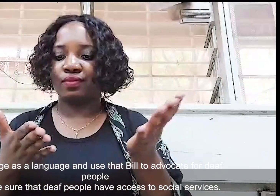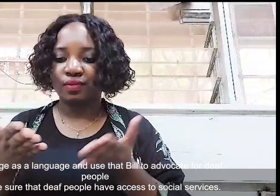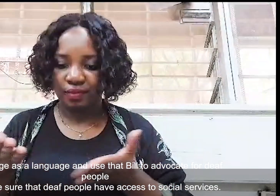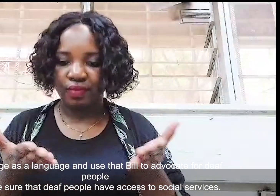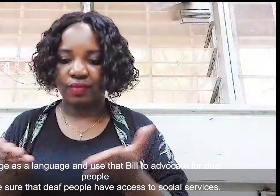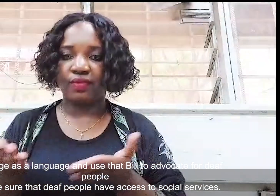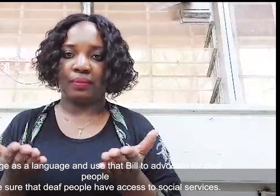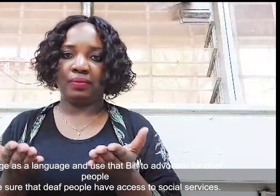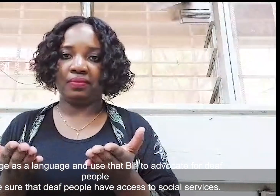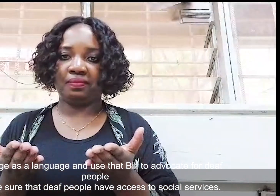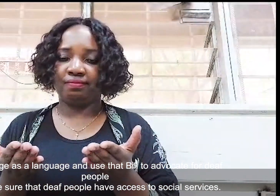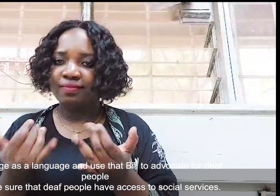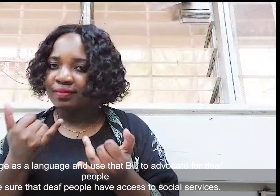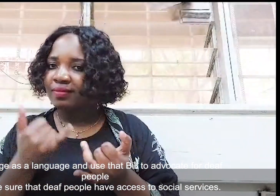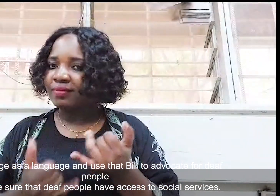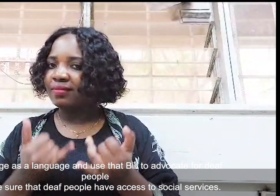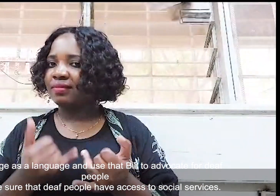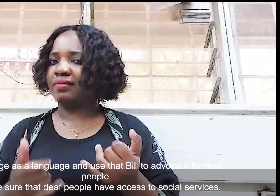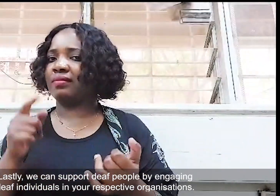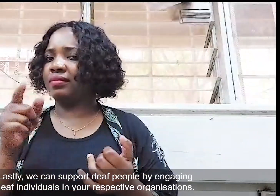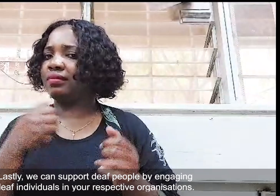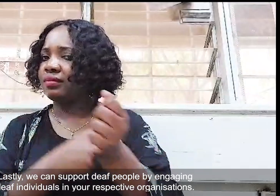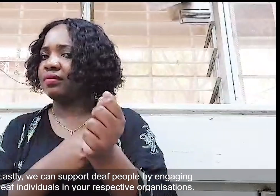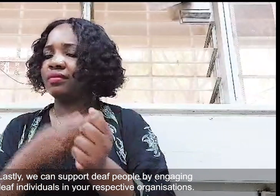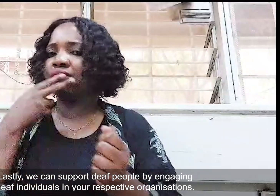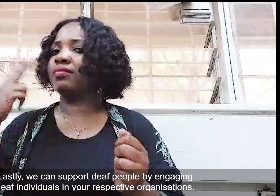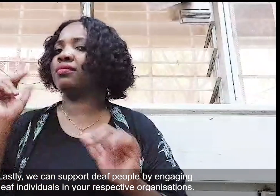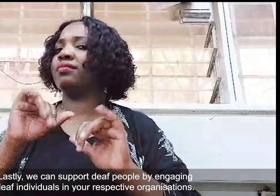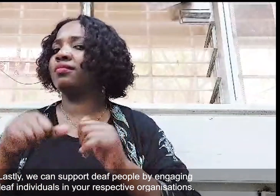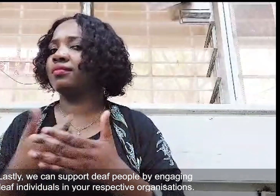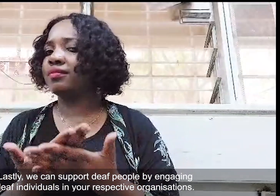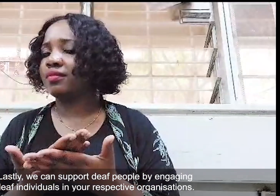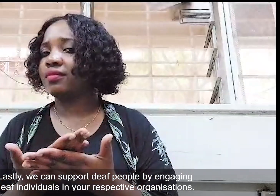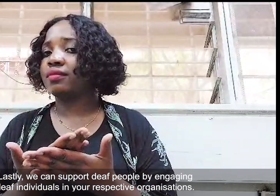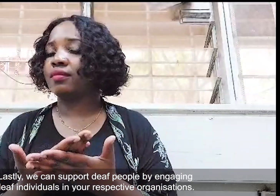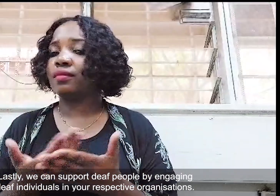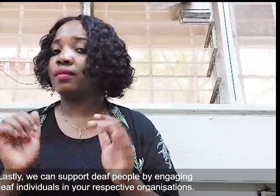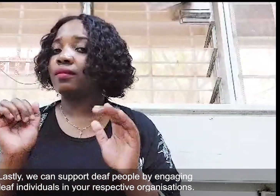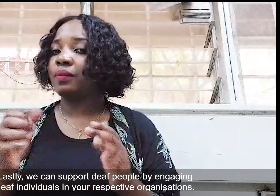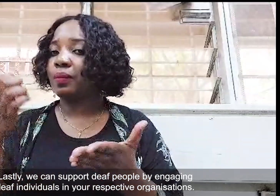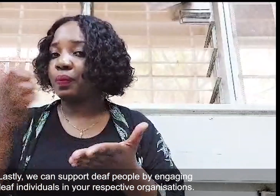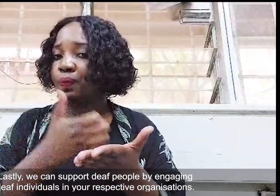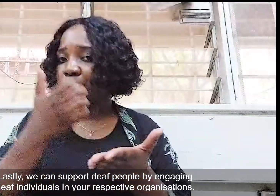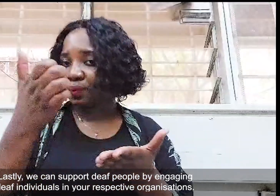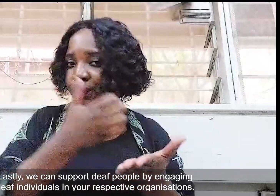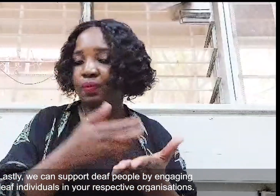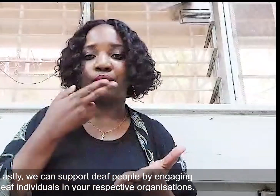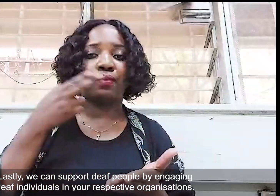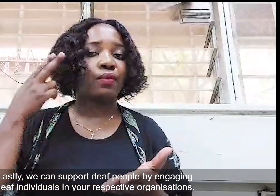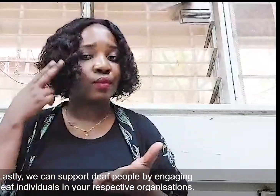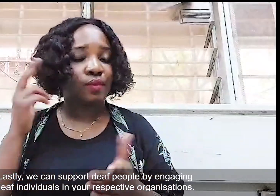to social services. Lastly, you can support deaf people